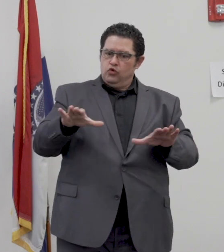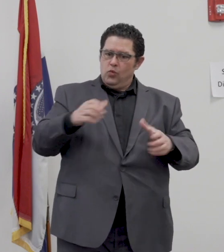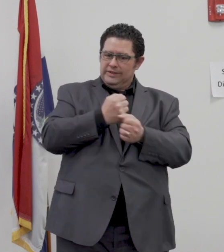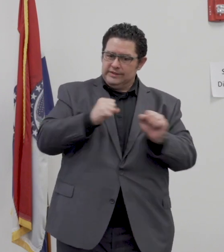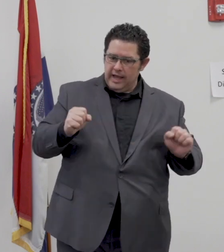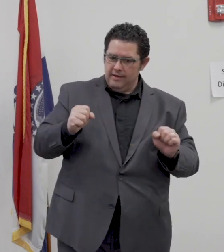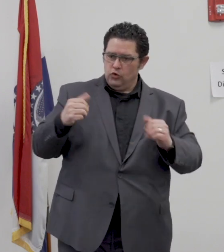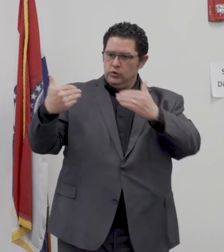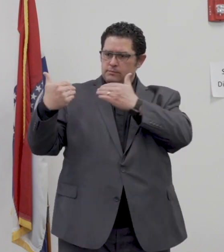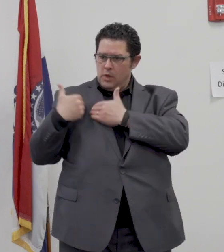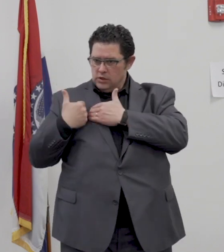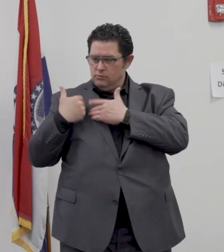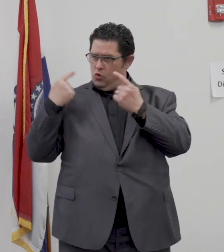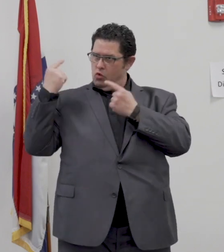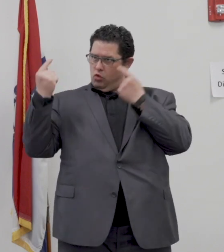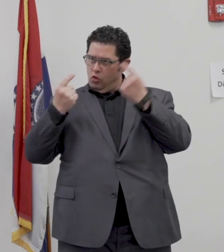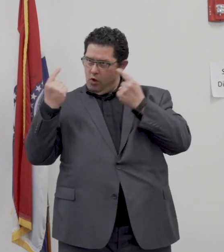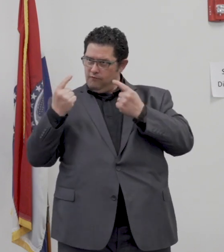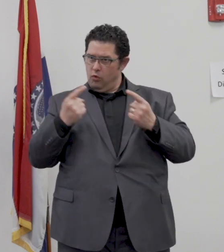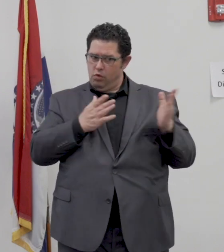thoughtful. That means the